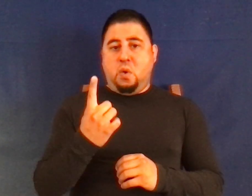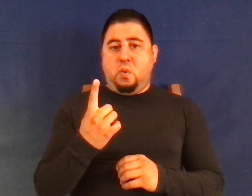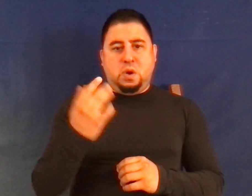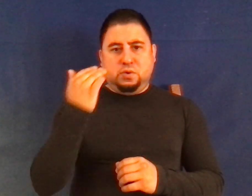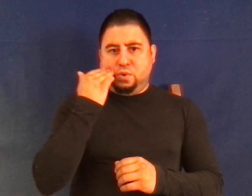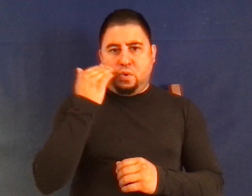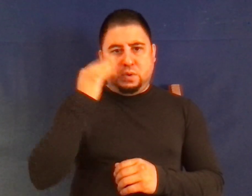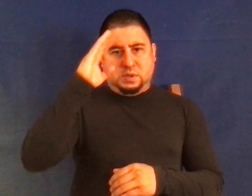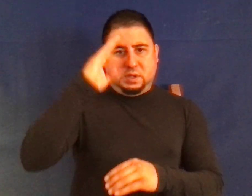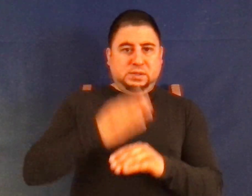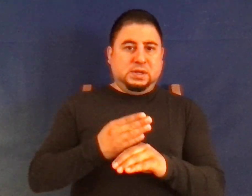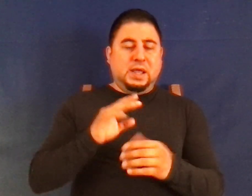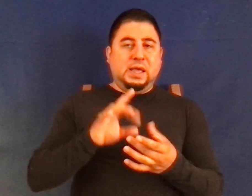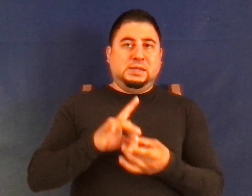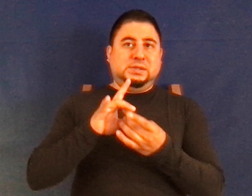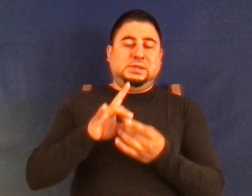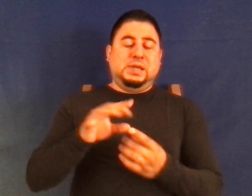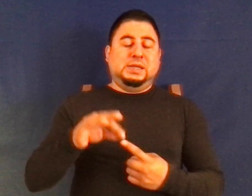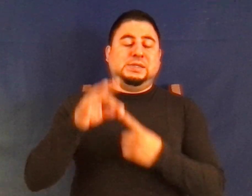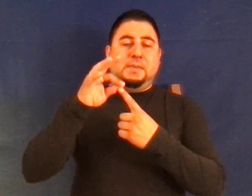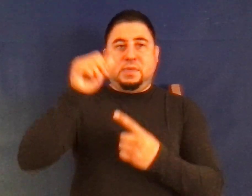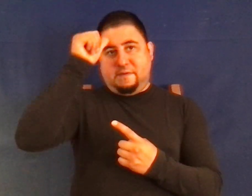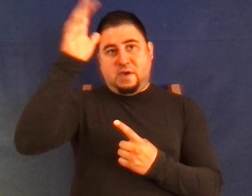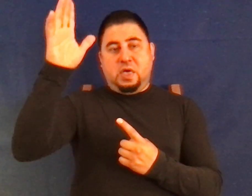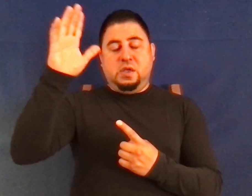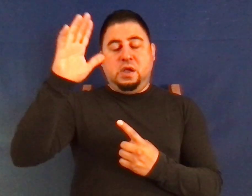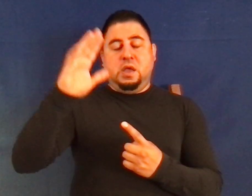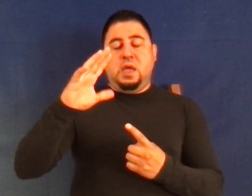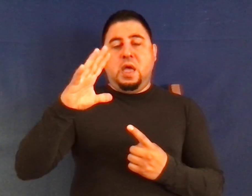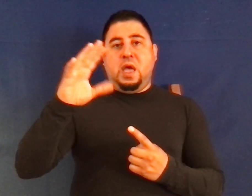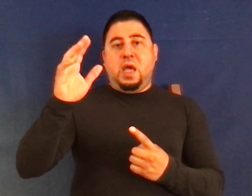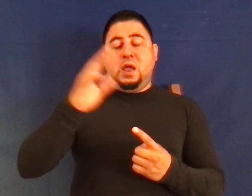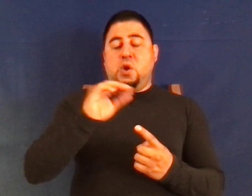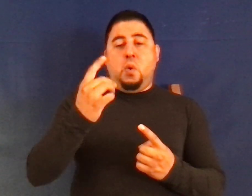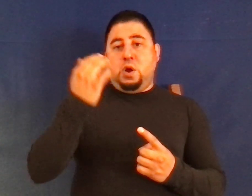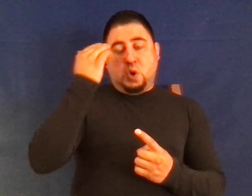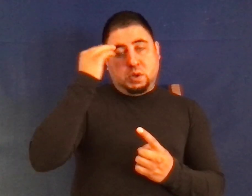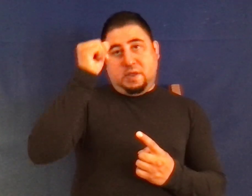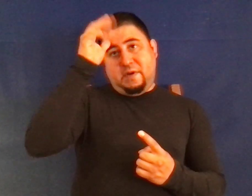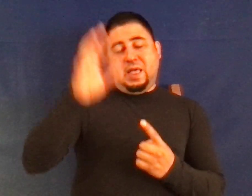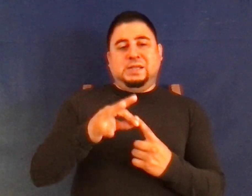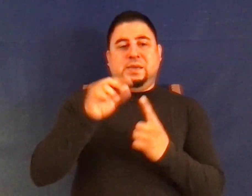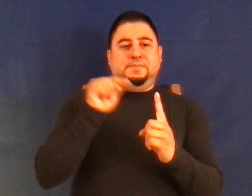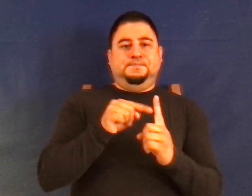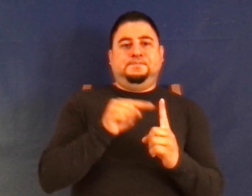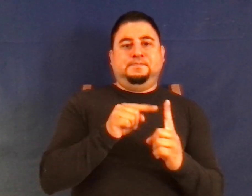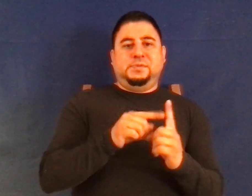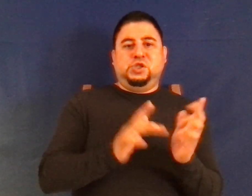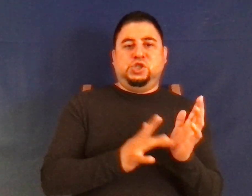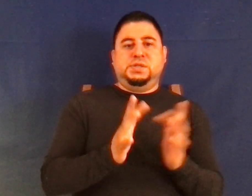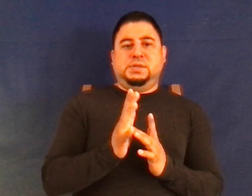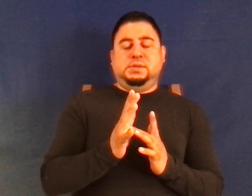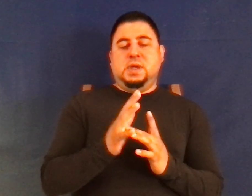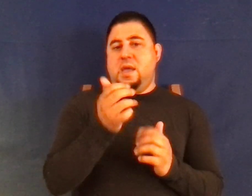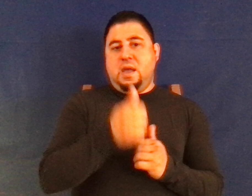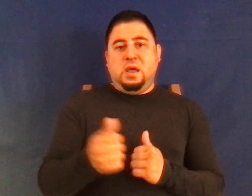Son except the Father. And no one knows the Father except the Son, and anyone to whom the